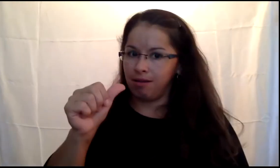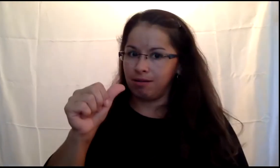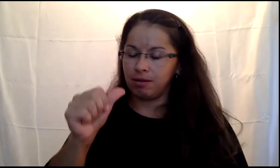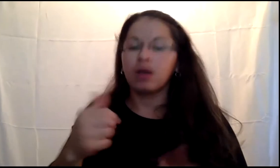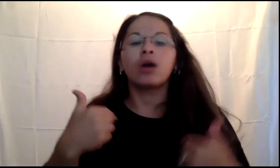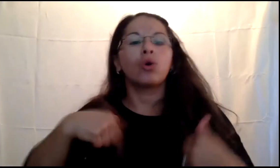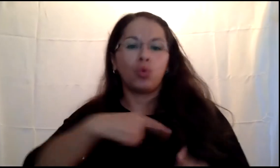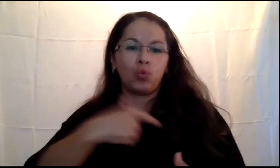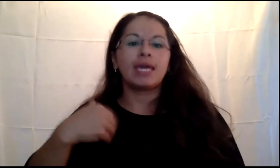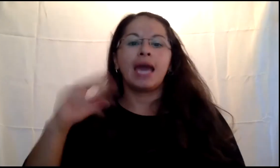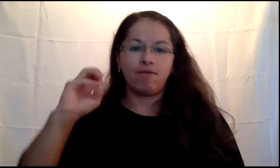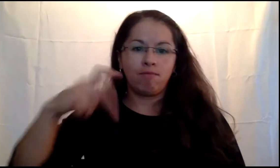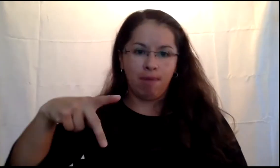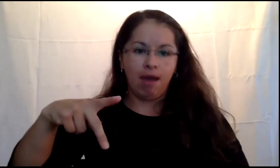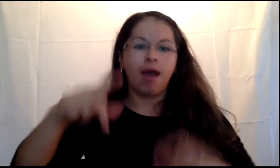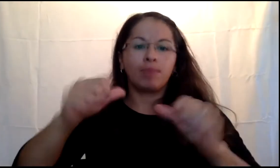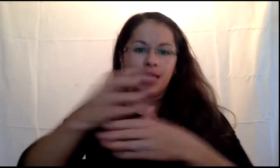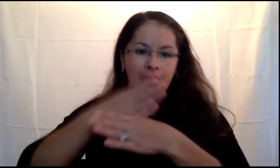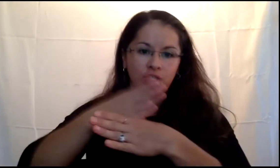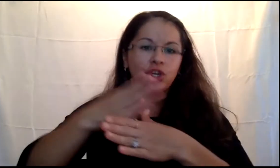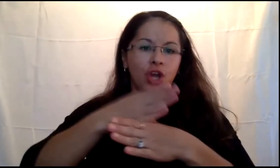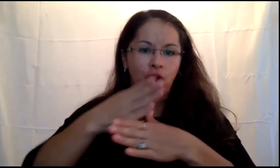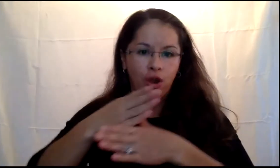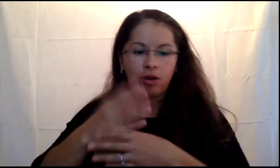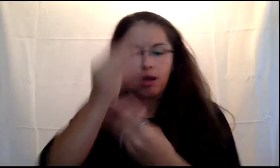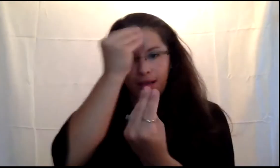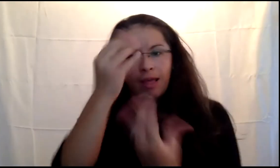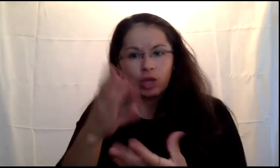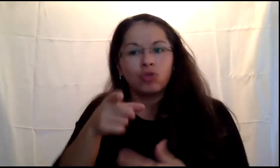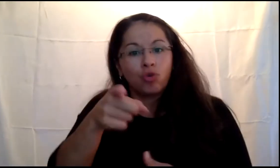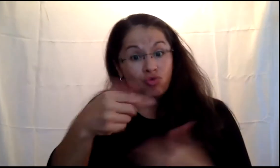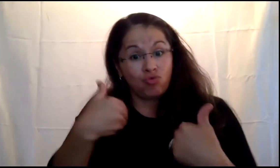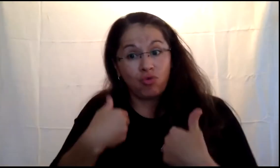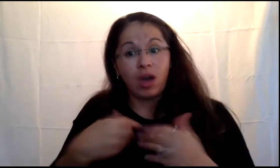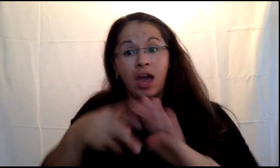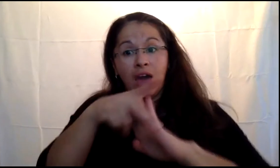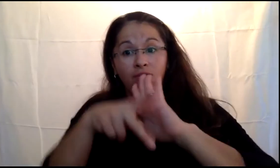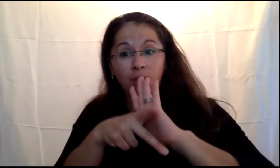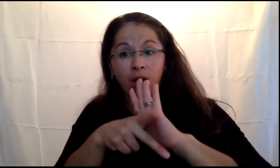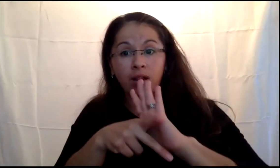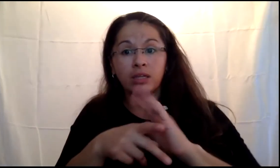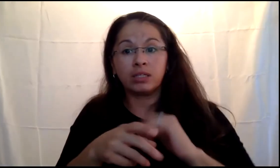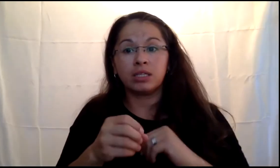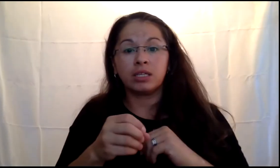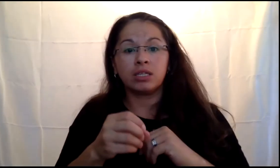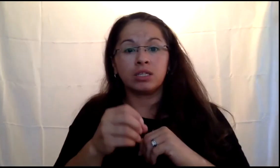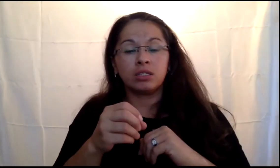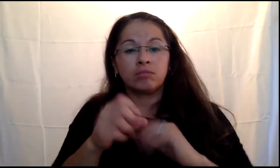you to let you know if there are policies, state policies, that mandate